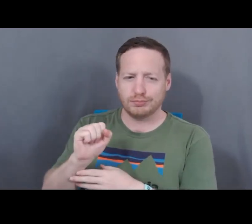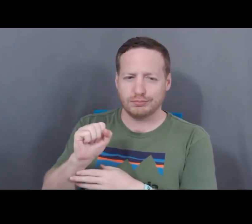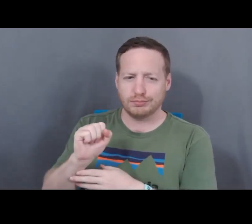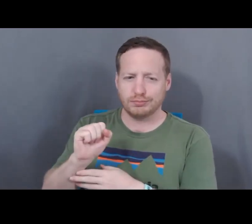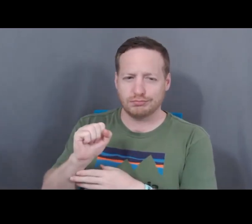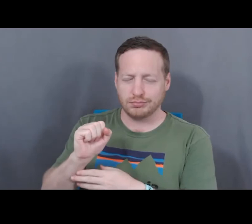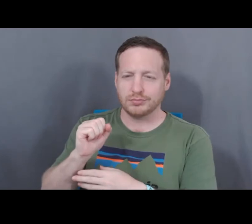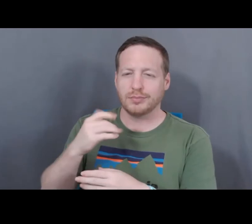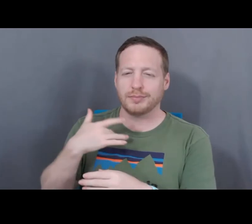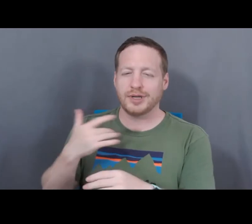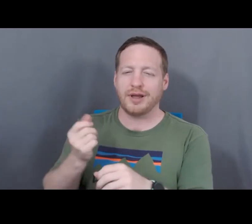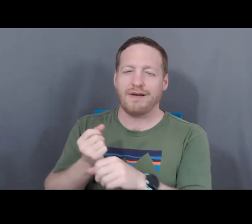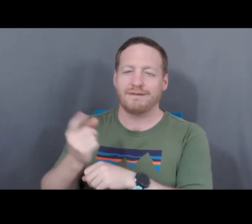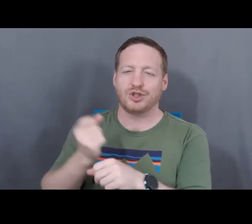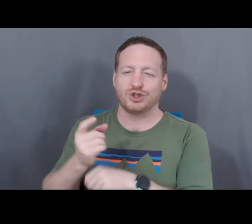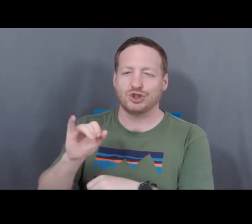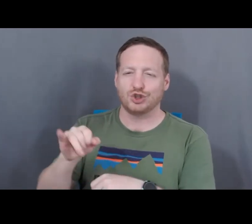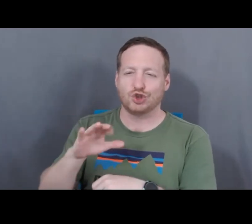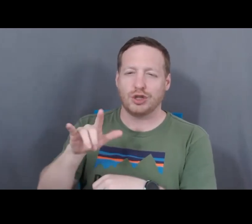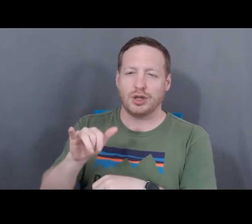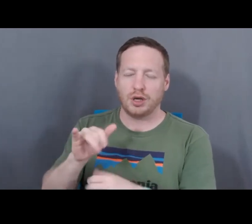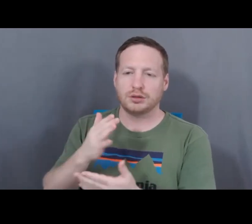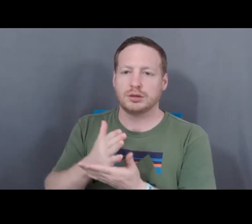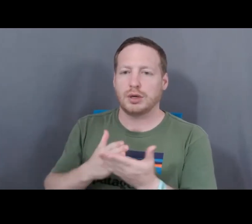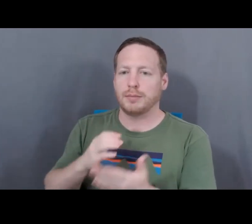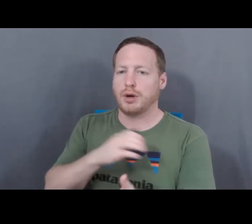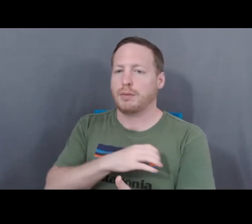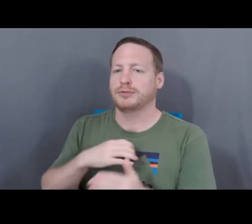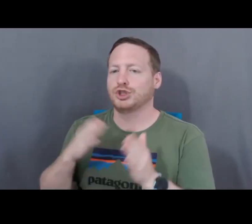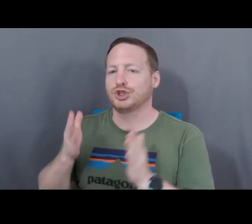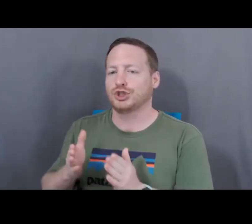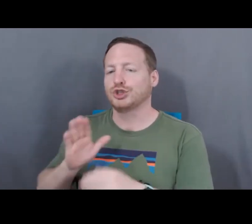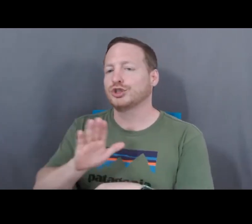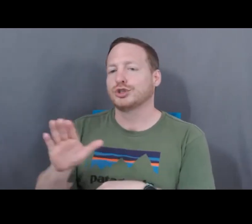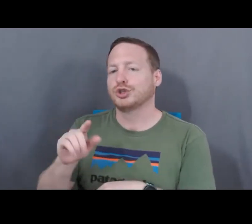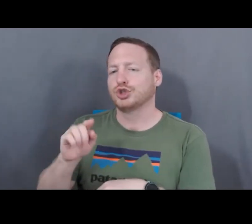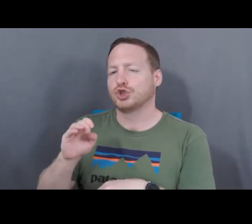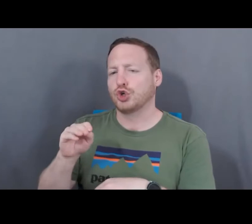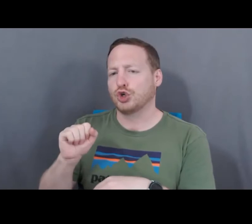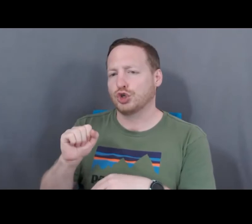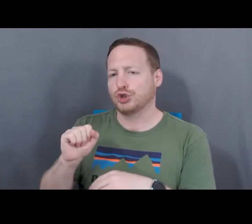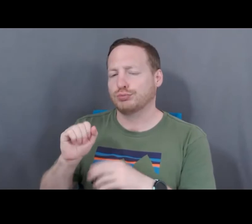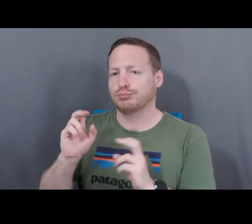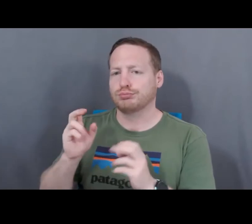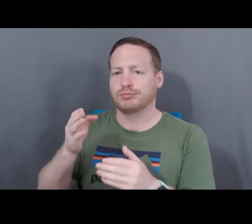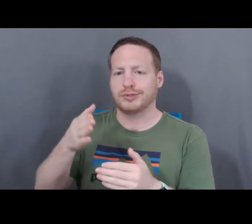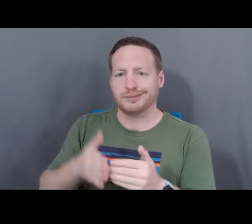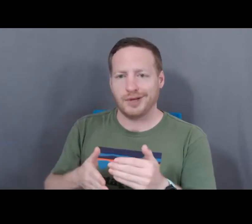this point. The other thing I wanted to talk about is in expiring terms. As of July next year, some of